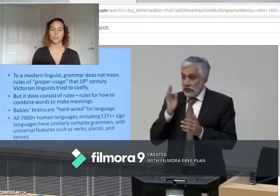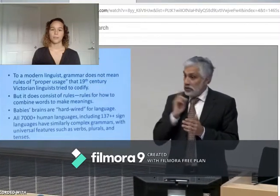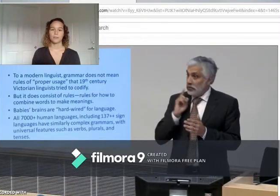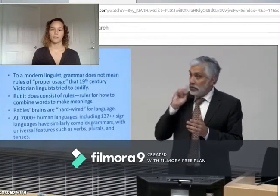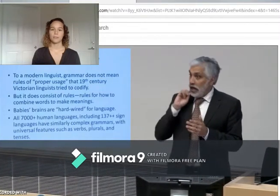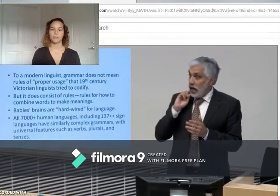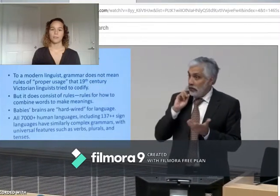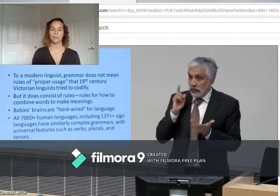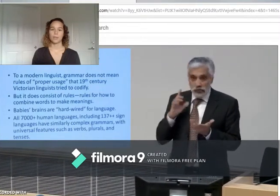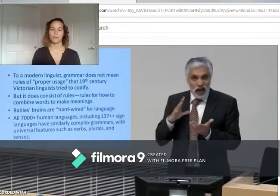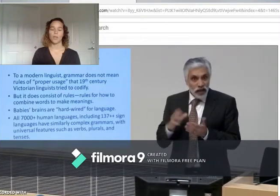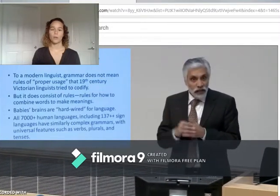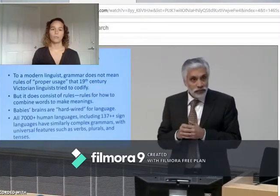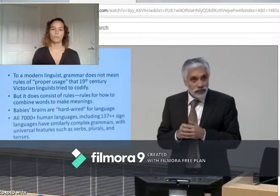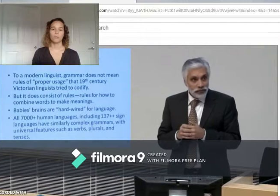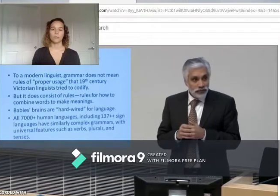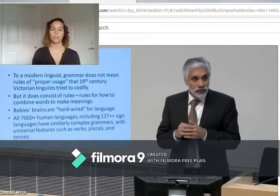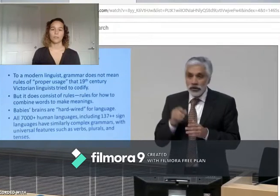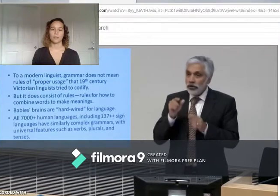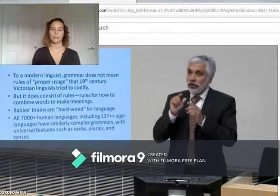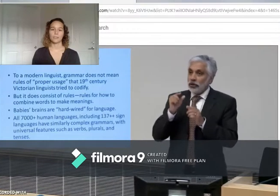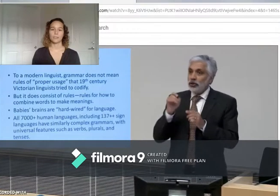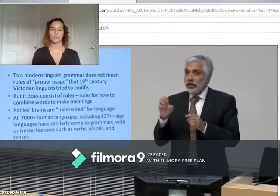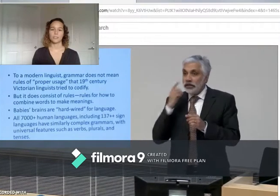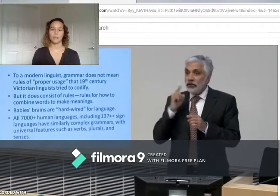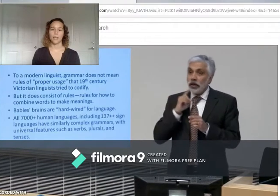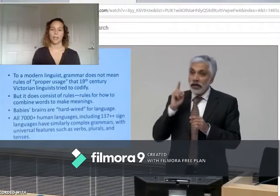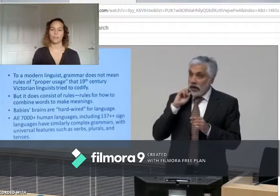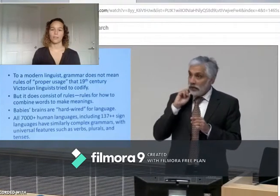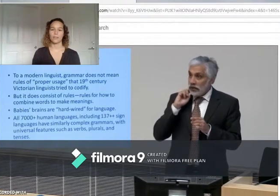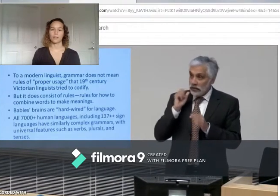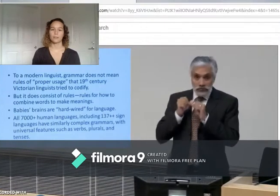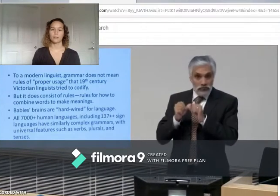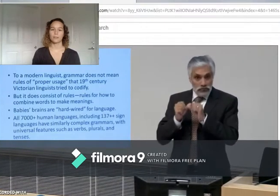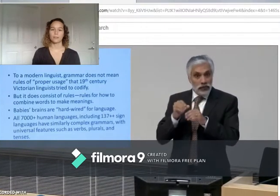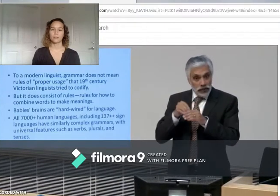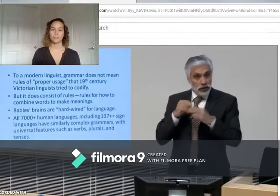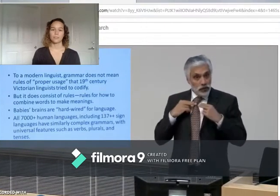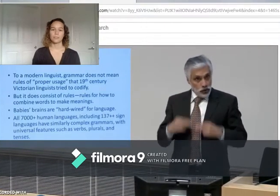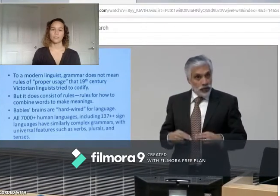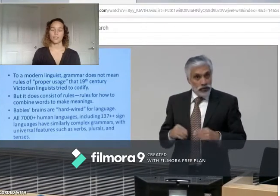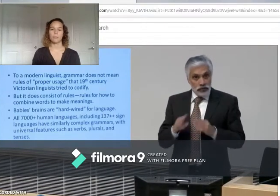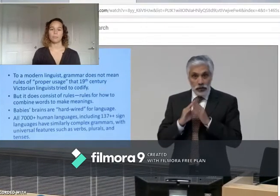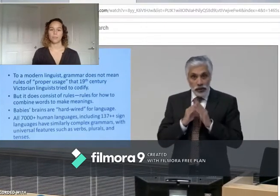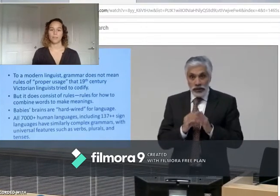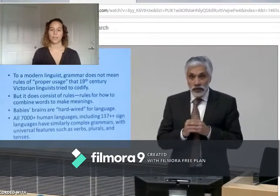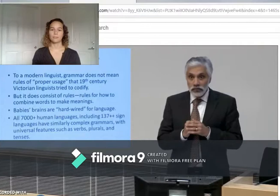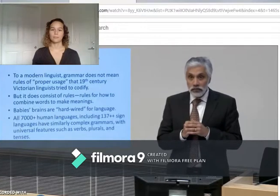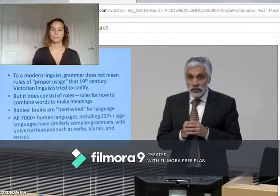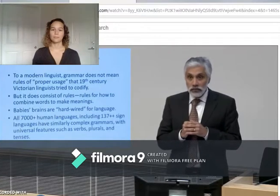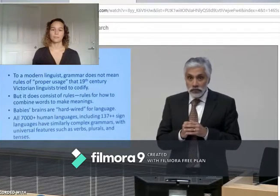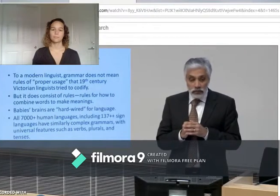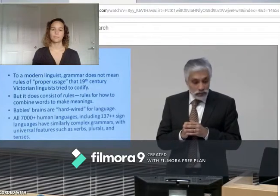So that statement that we know language is used by every being. Let's look at deaf people about